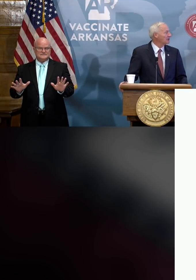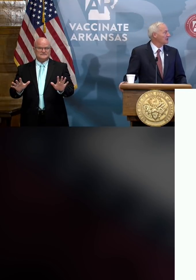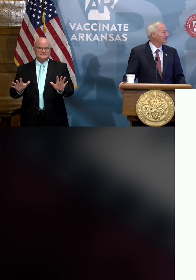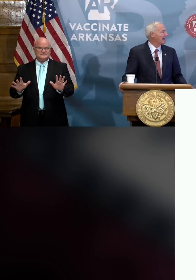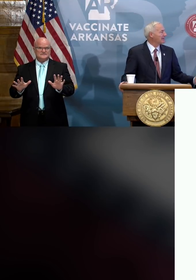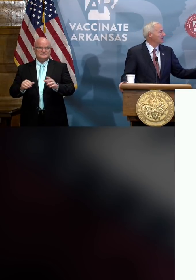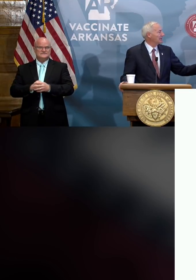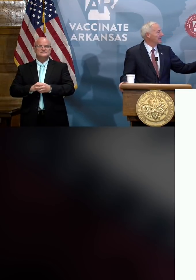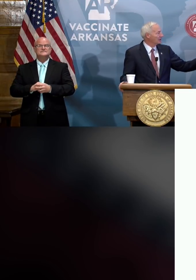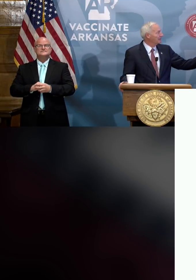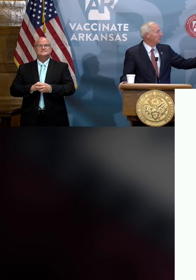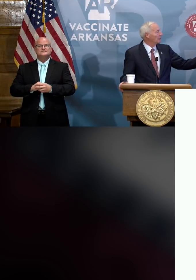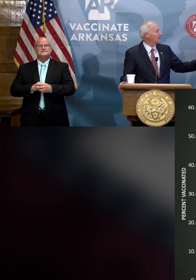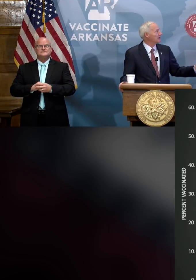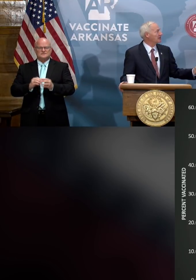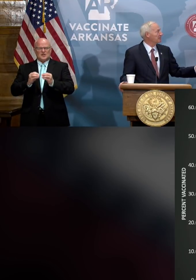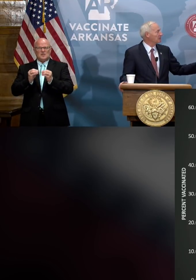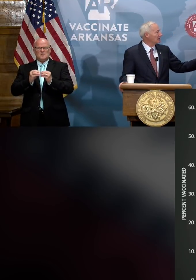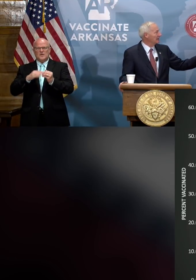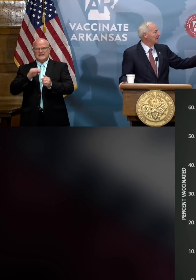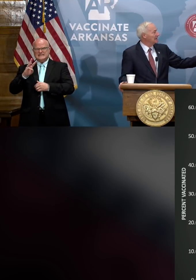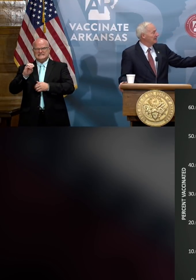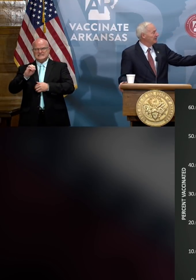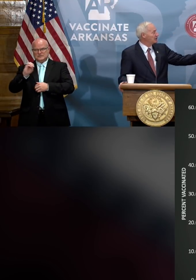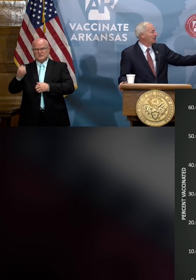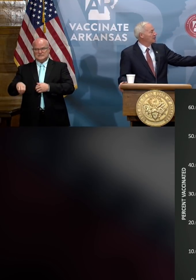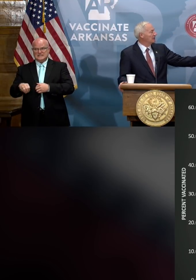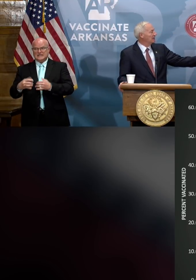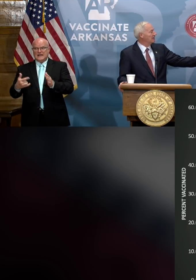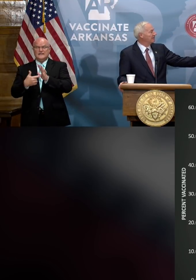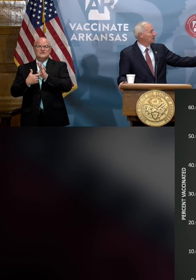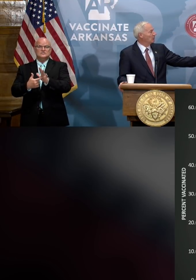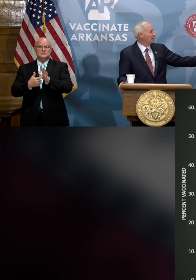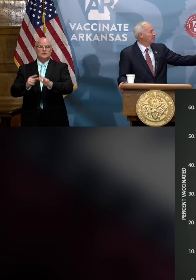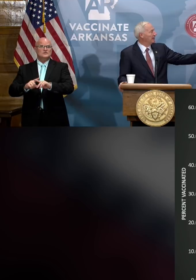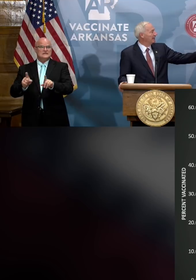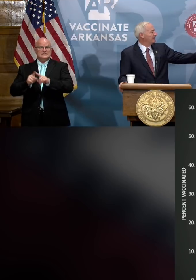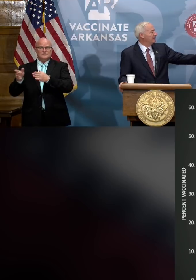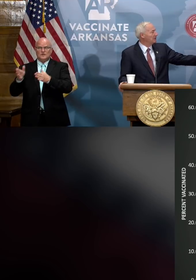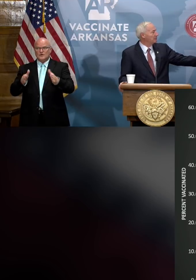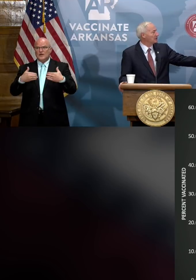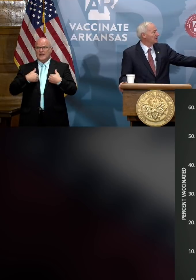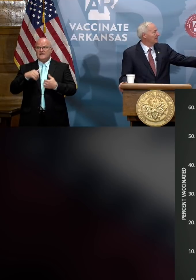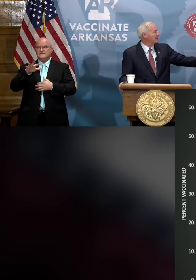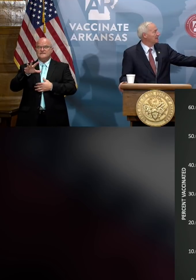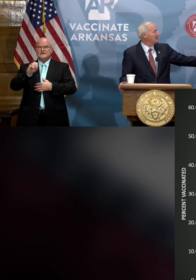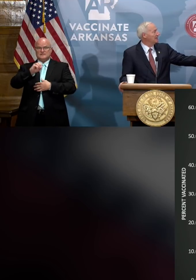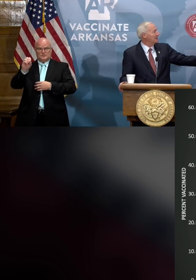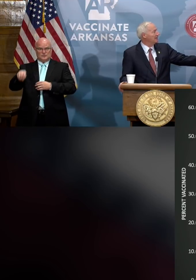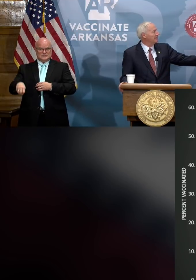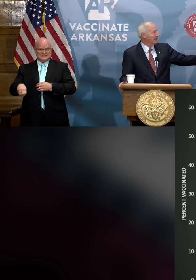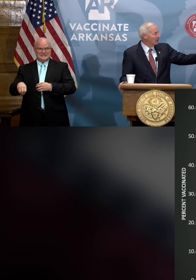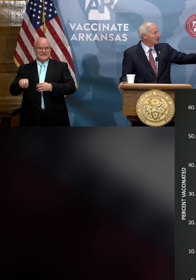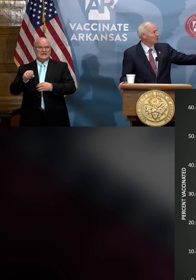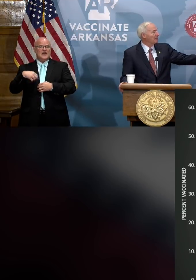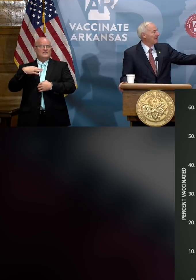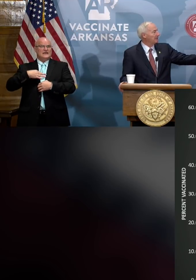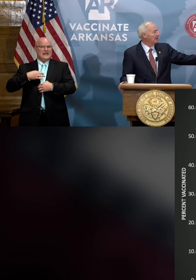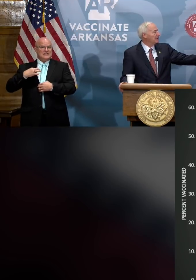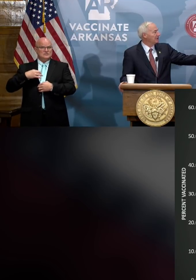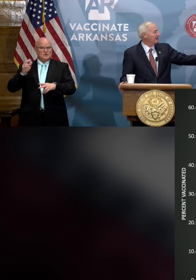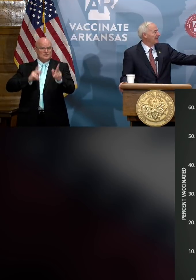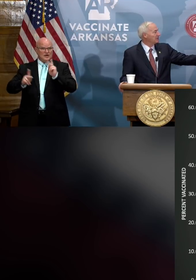or partially vaccinated, a little bit more than 60%. This shows it in a different way. We have 50% of the